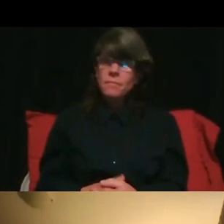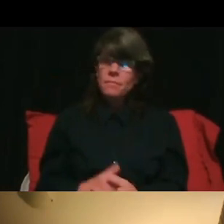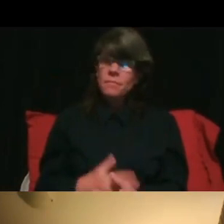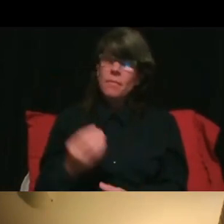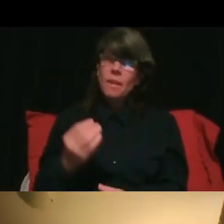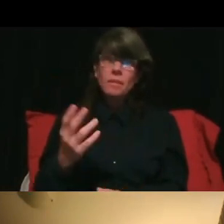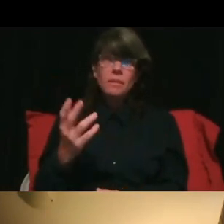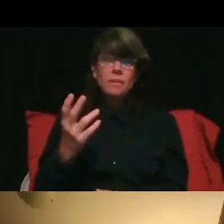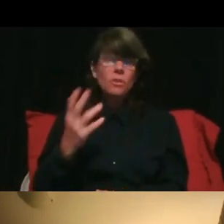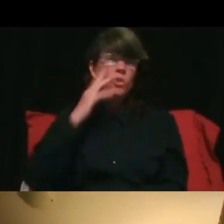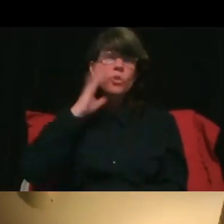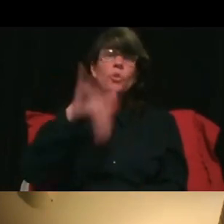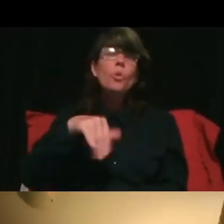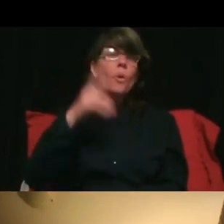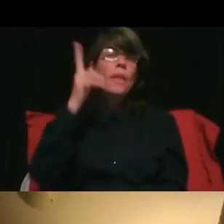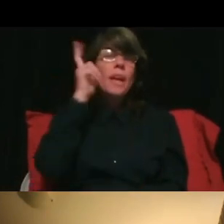hearing